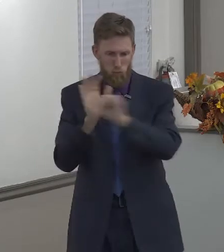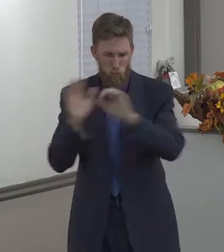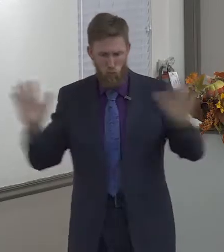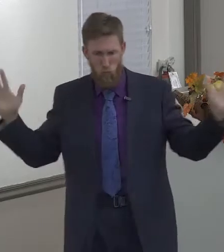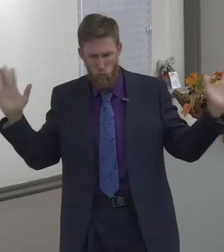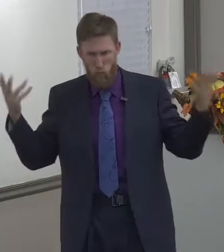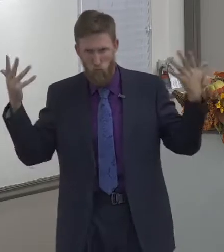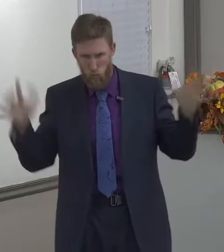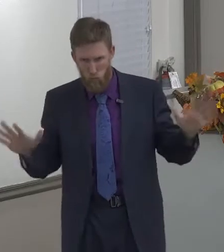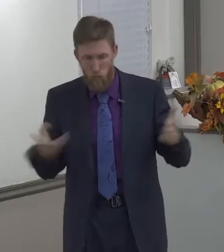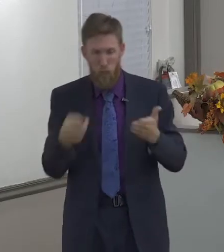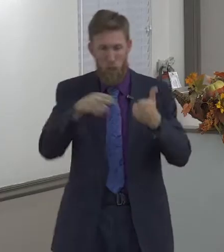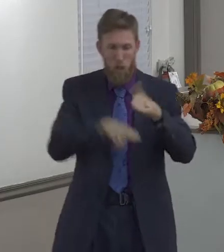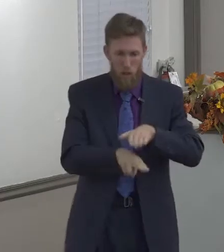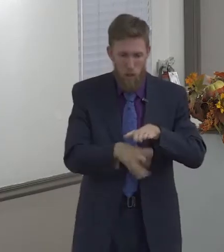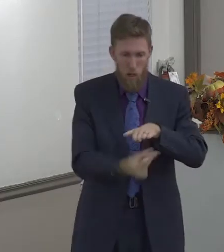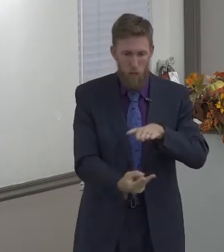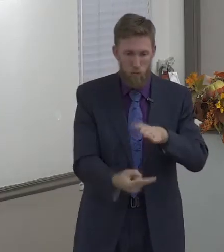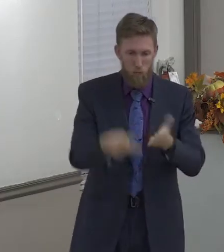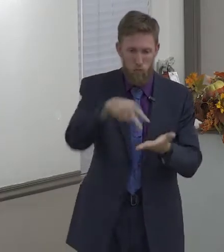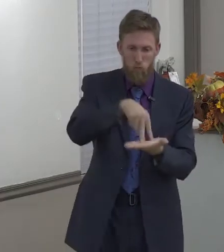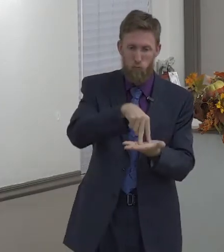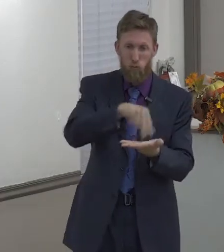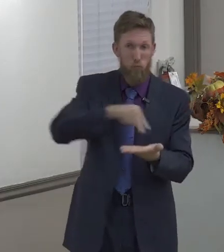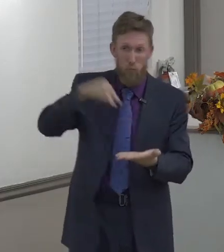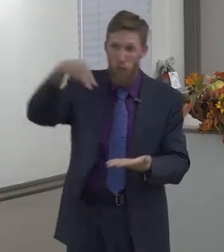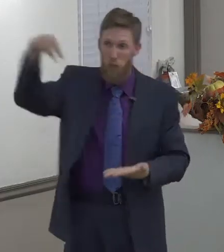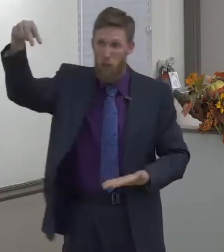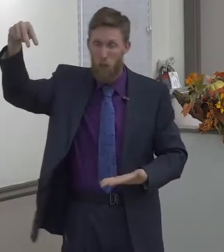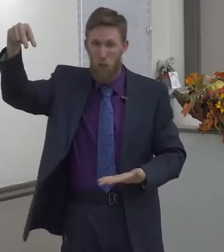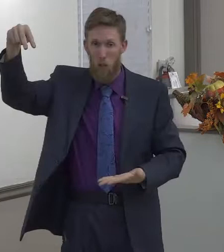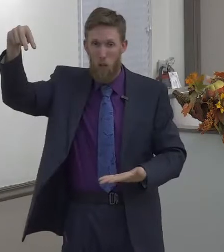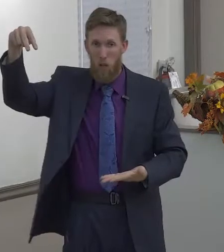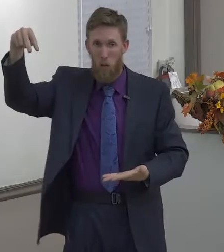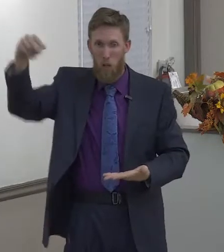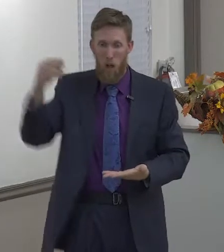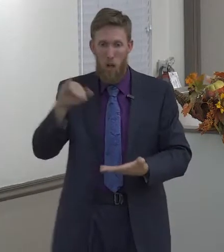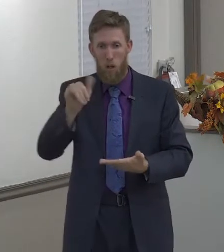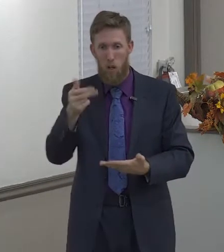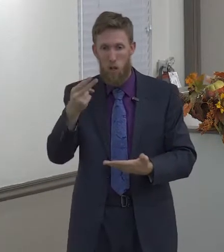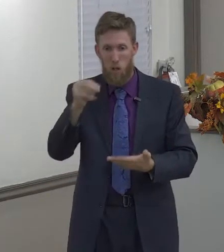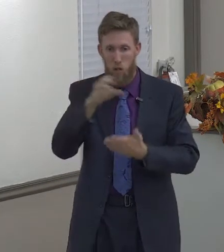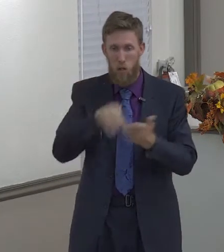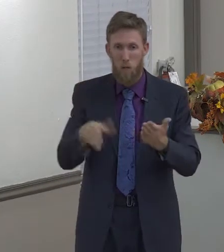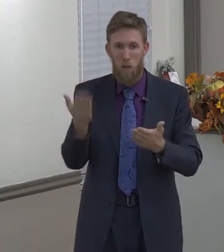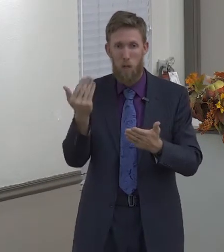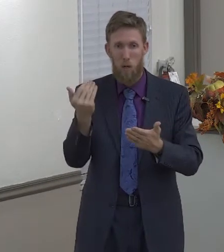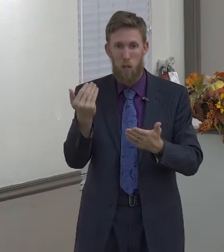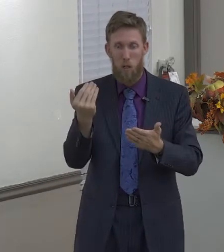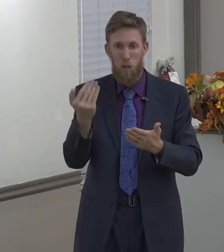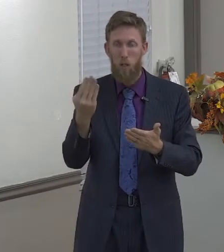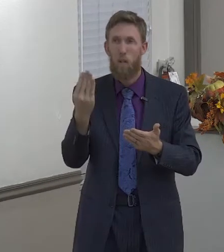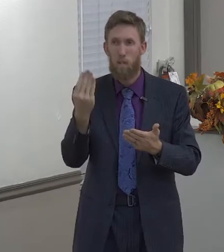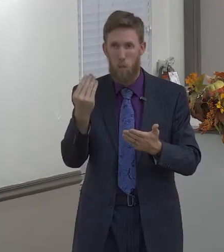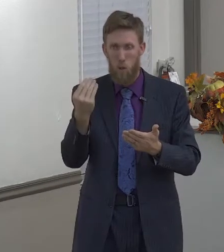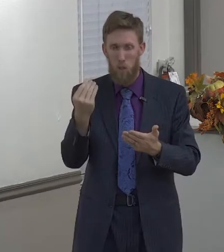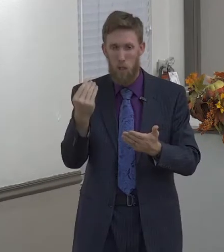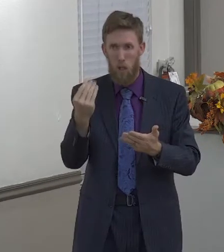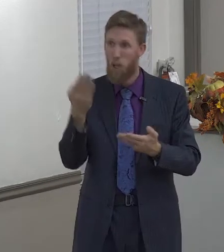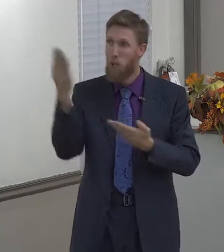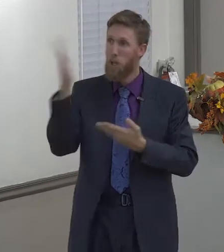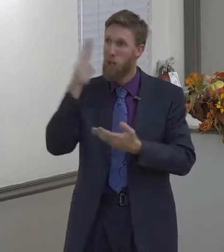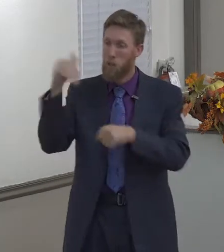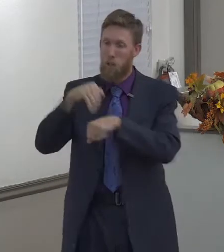is going to send the Holy Spirit, that the Holy Spirit would come in his New Testament ministry, he would indwell the believers, and he would empower